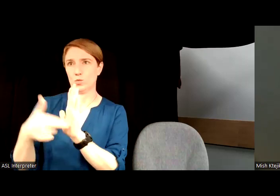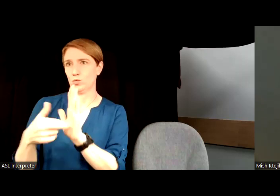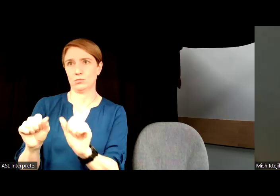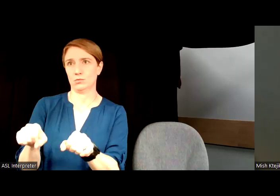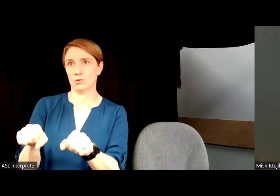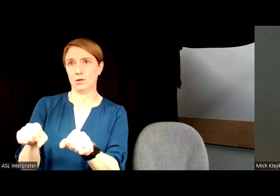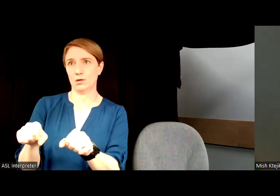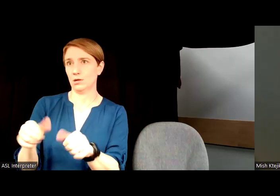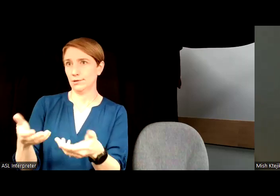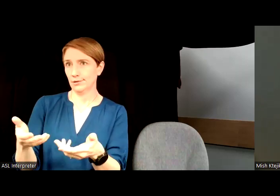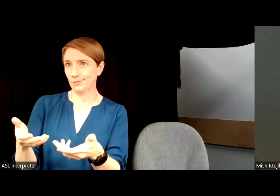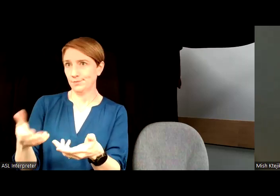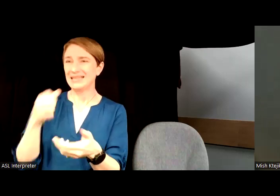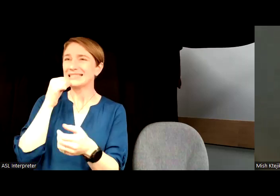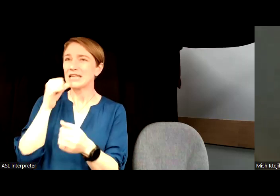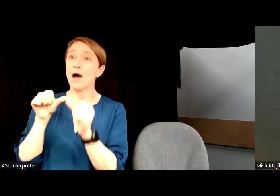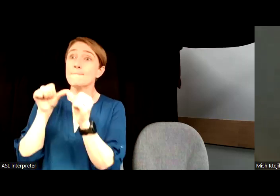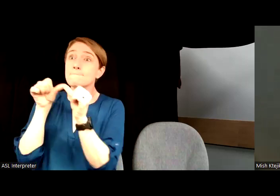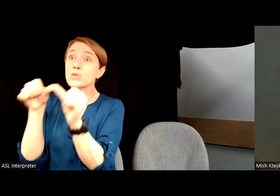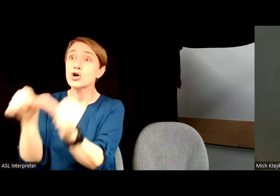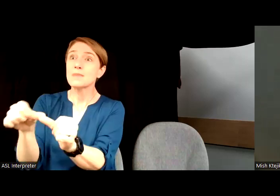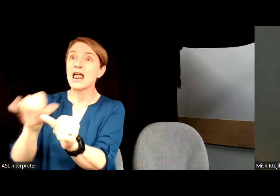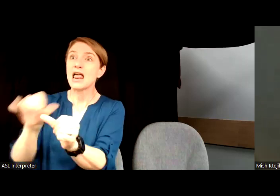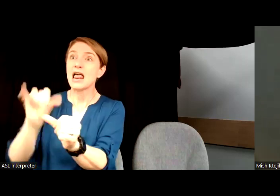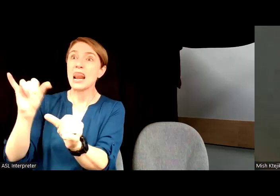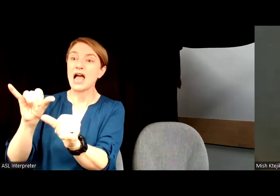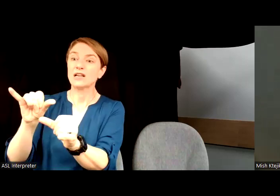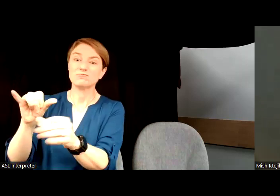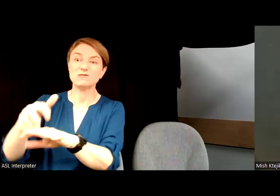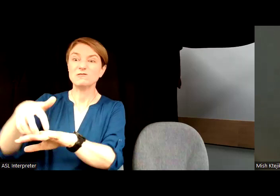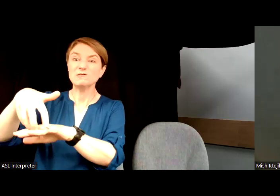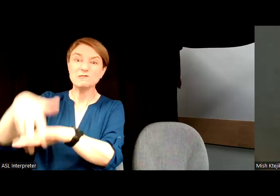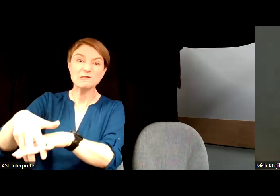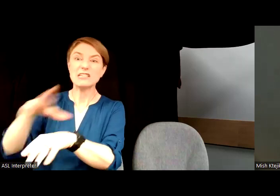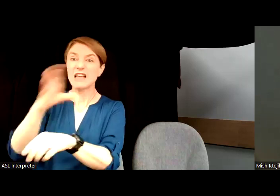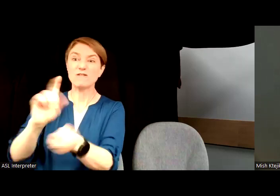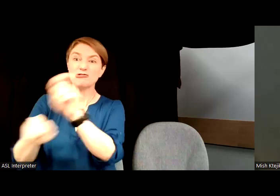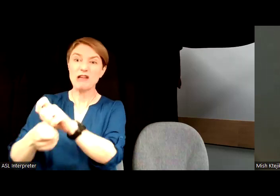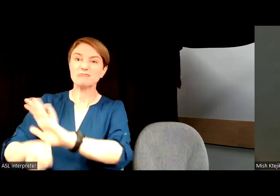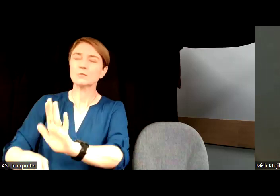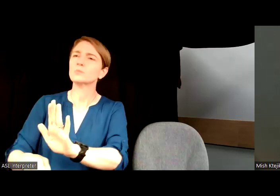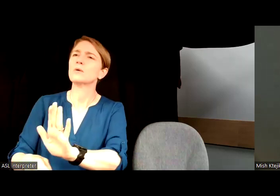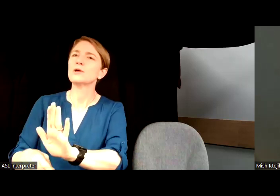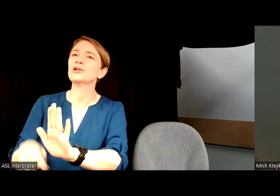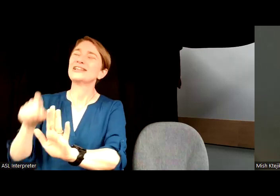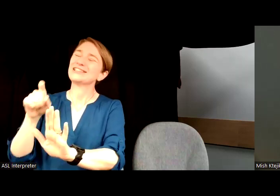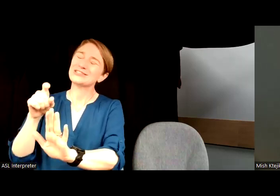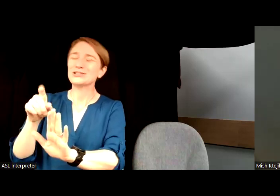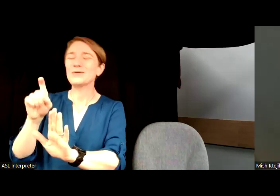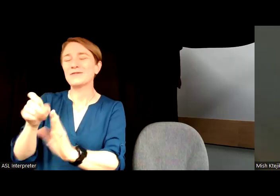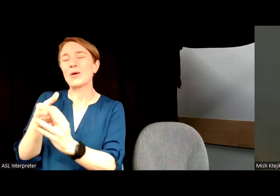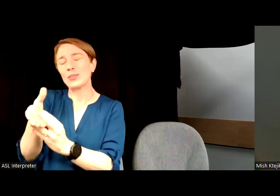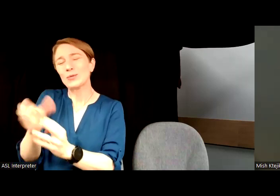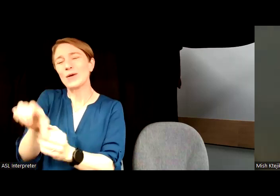rule. It's not going to be permanent in the sense of not changeable. You'll just have to go through